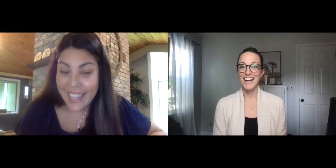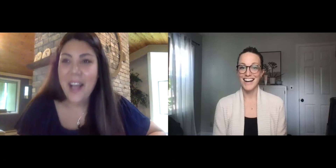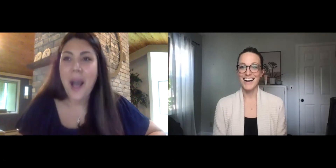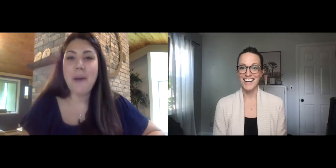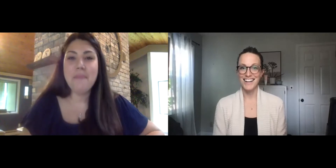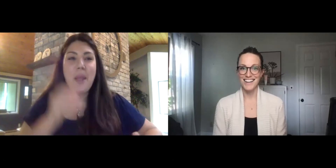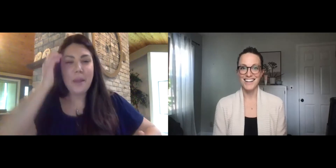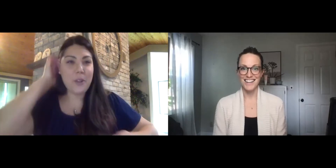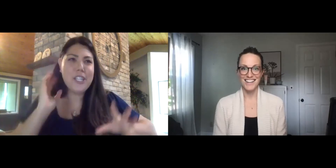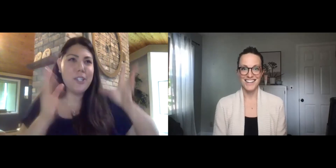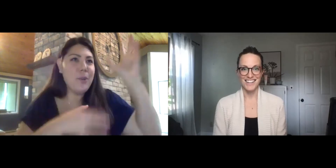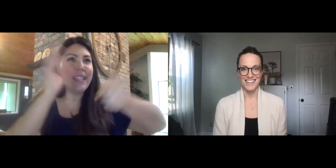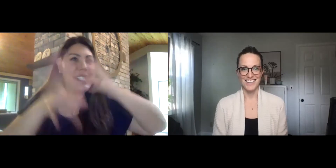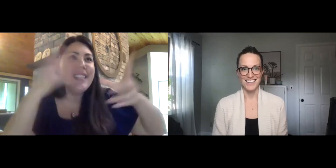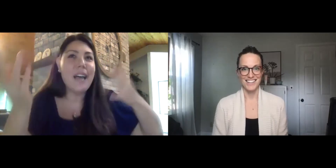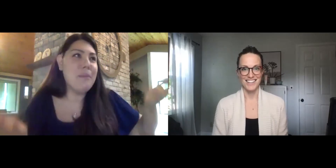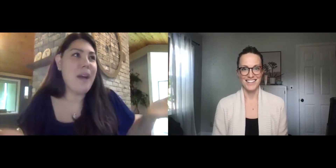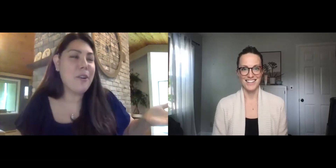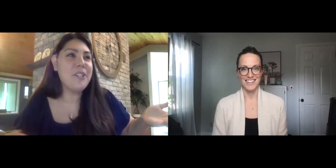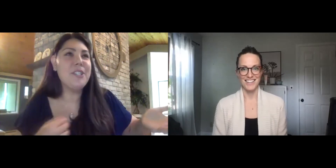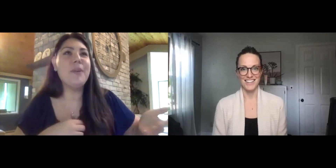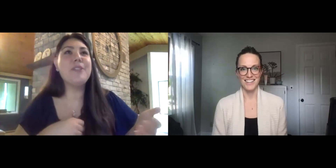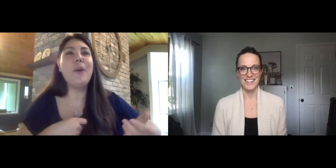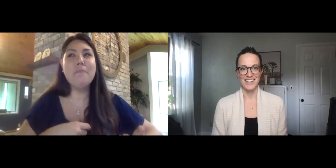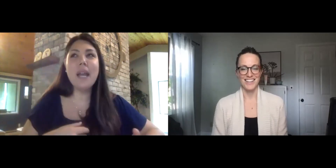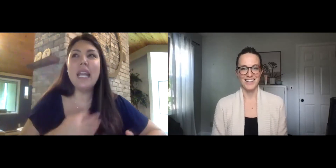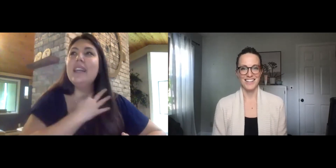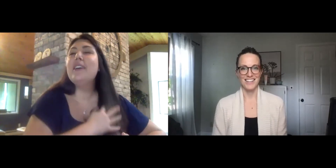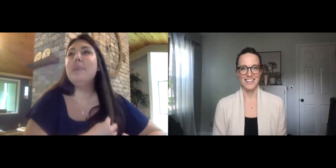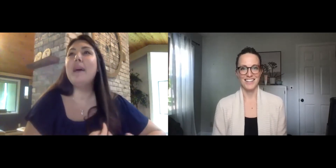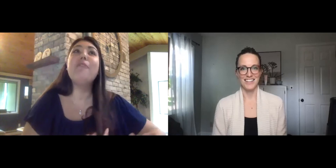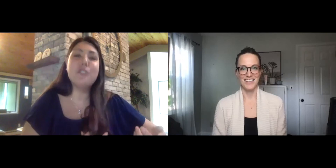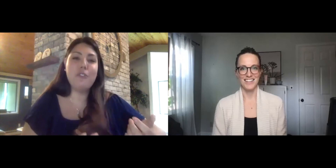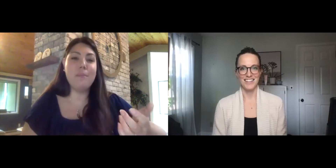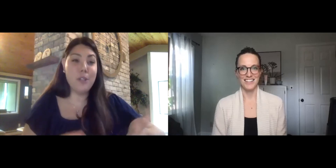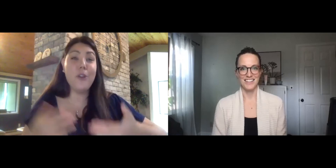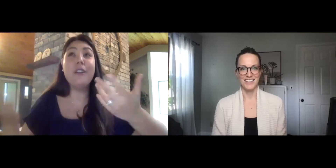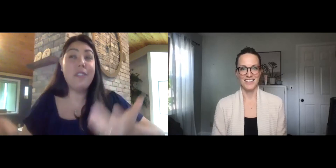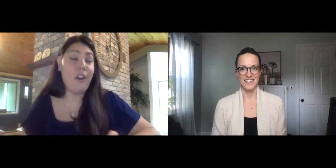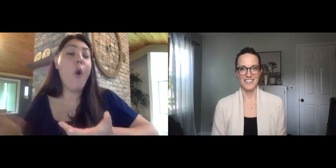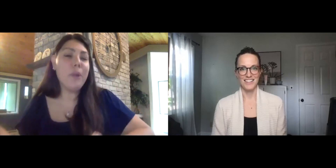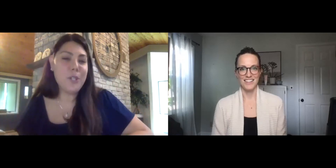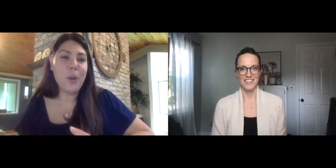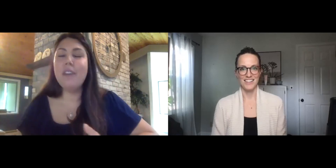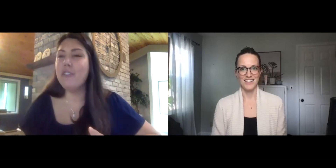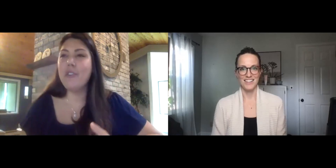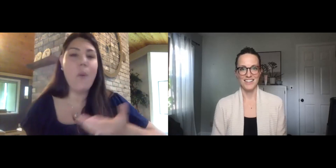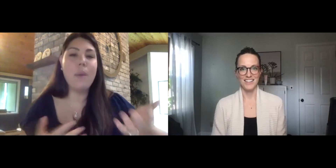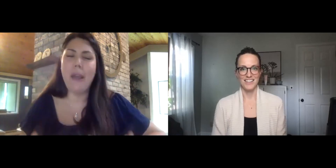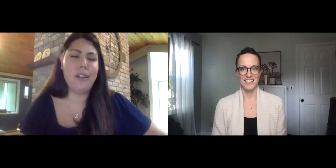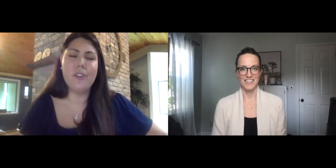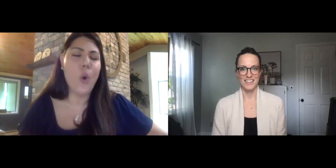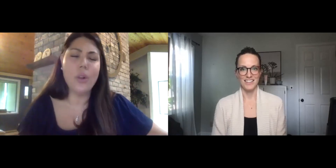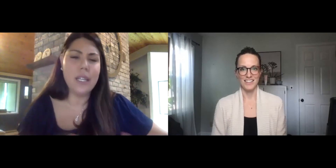doing? You know, she's doing these signs at me, but I don't know what she's doing." So it might be beneficial for them to learn if they're open to it. But if they're not,